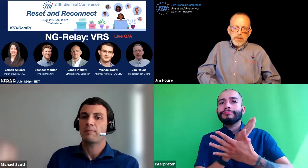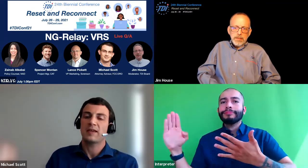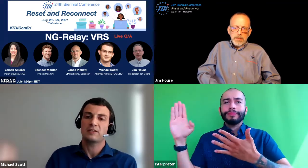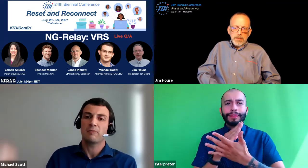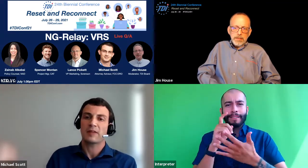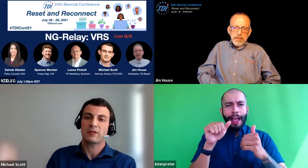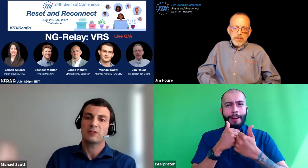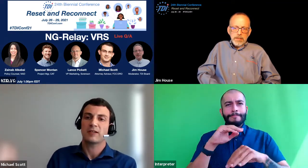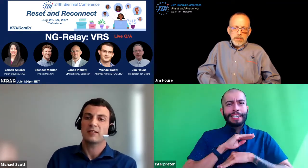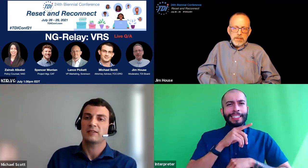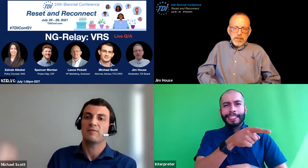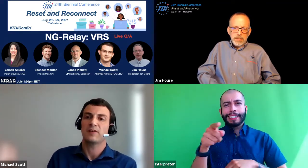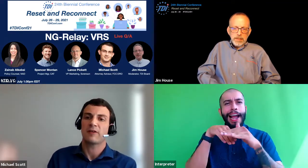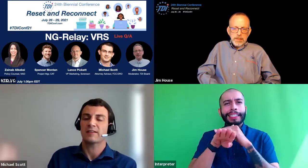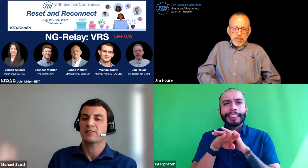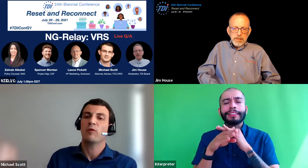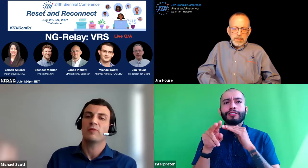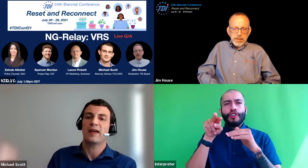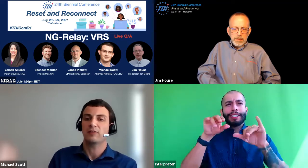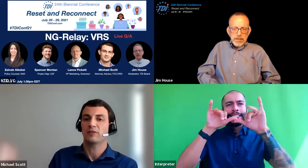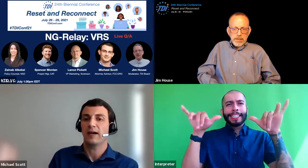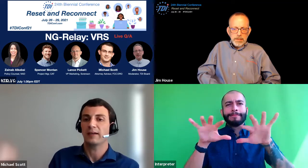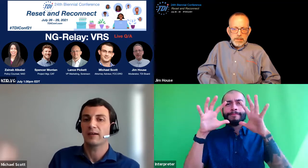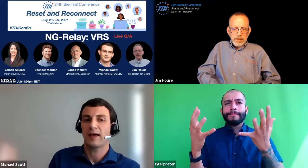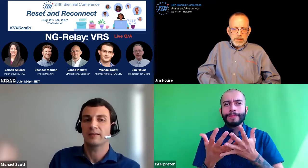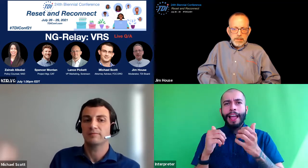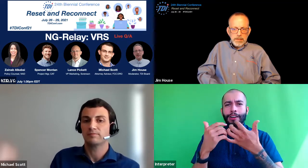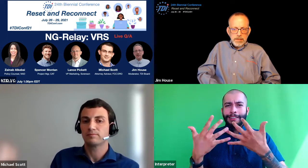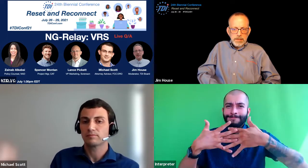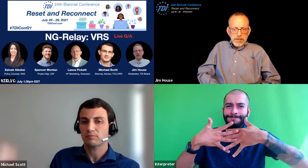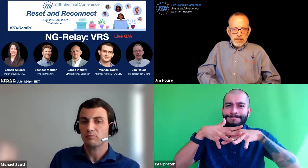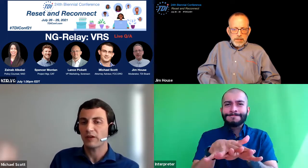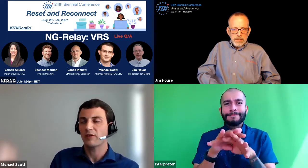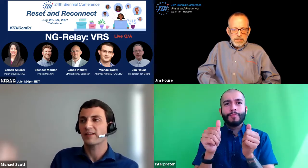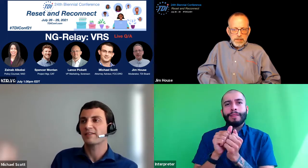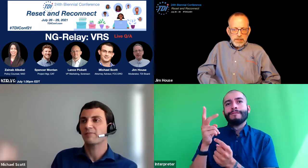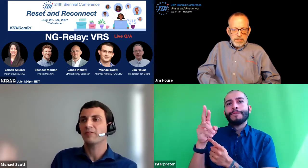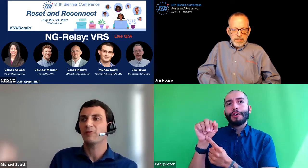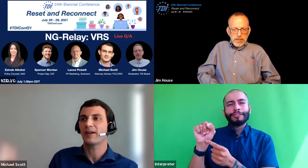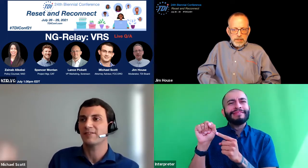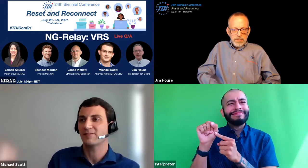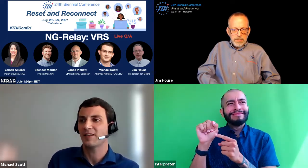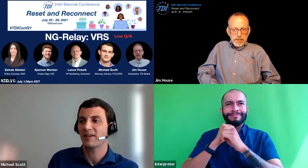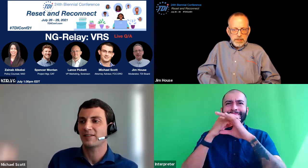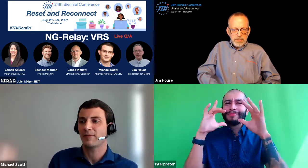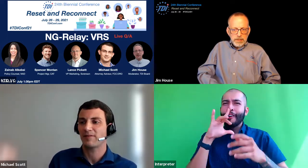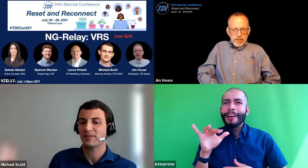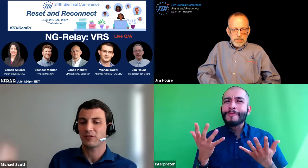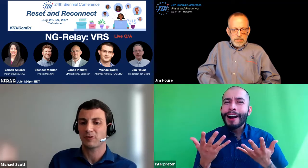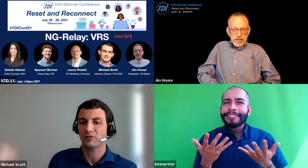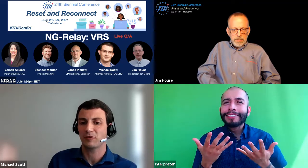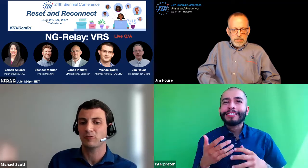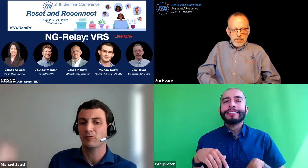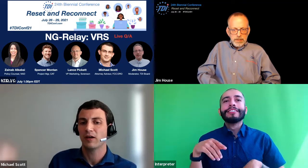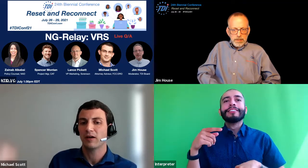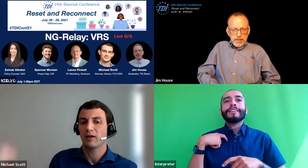should that be better integrated into VRS, and what would that look like? And as the regulatory agency, we end up having to